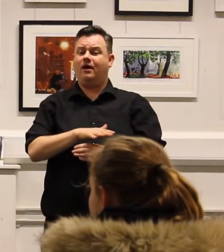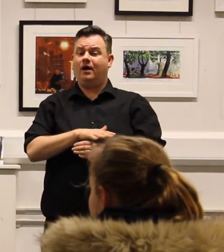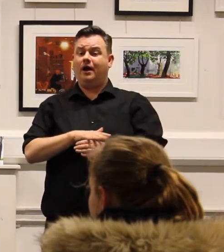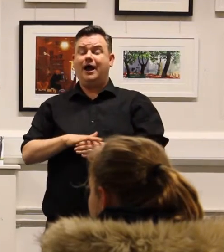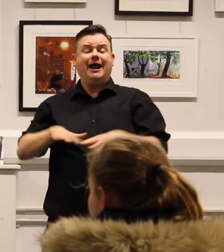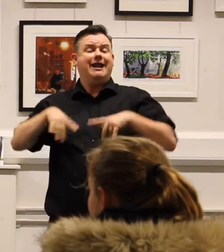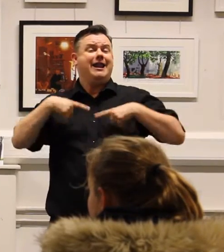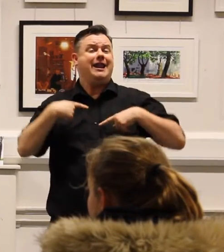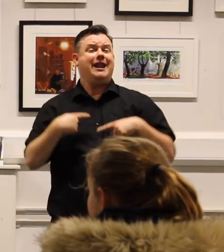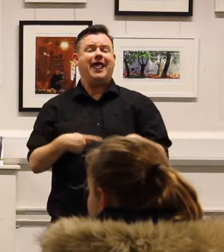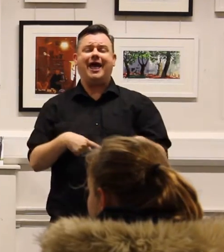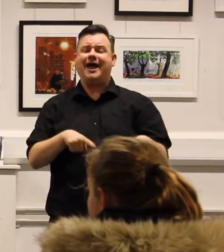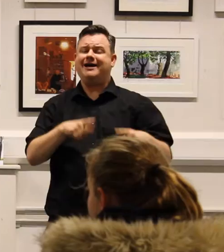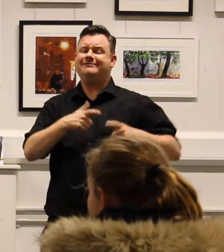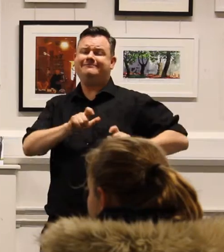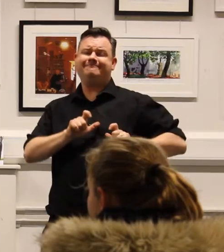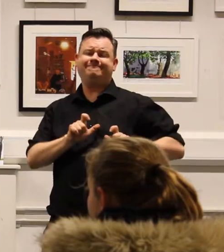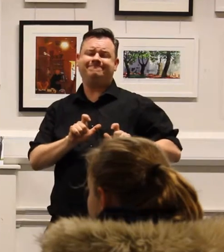Let's keep the